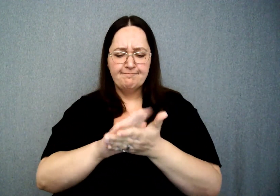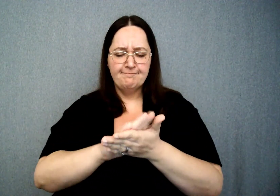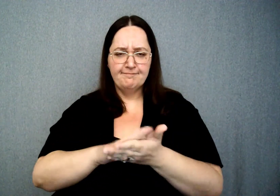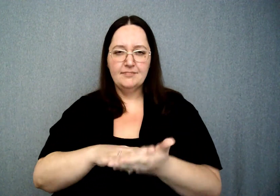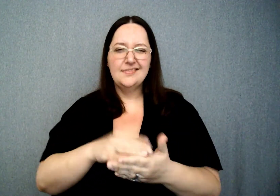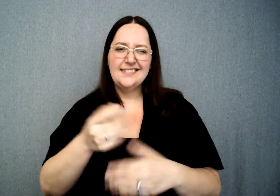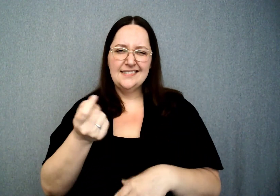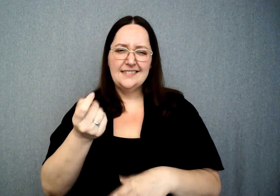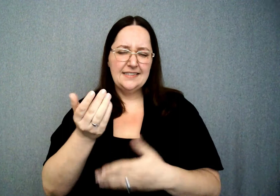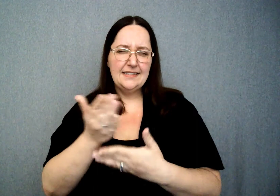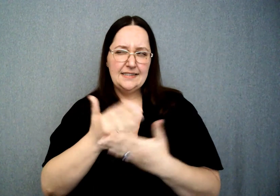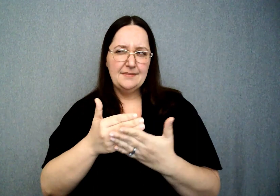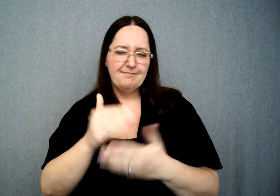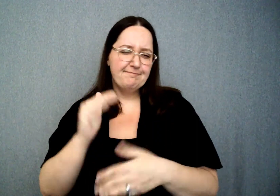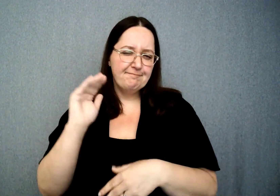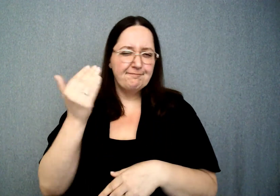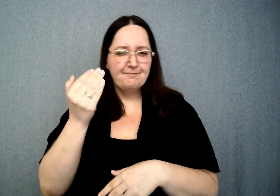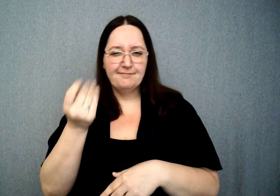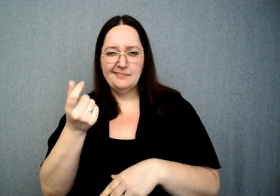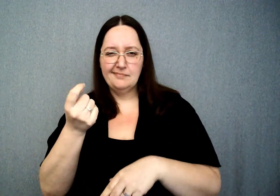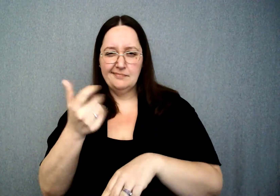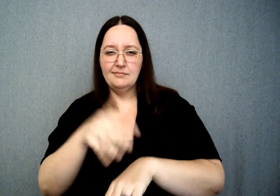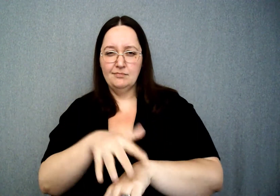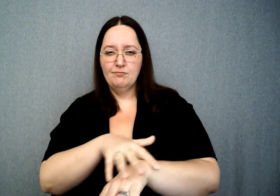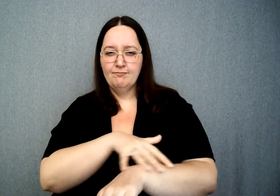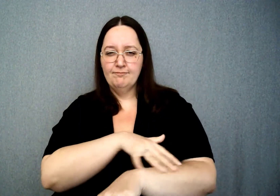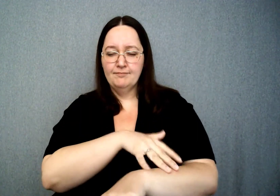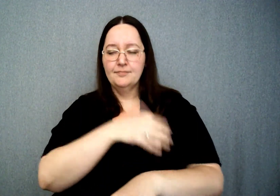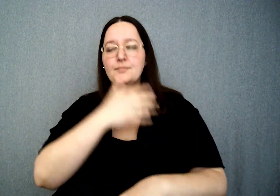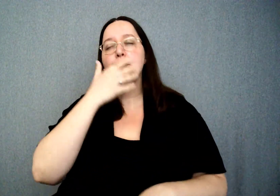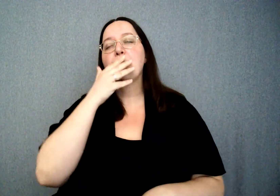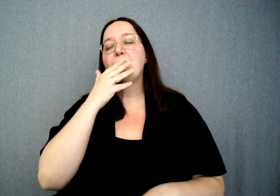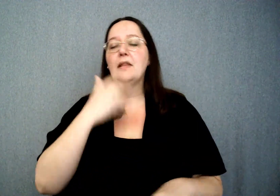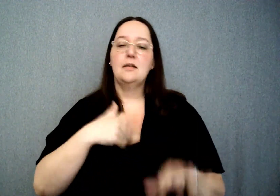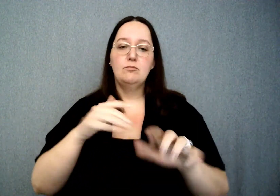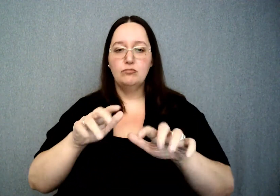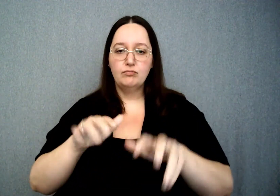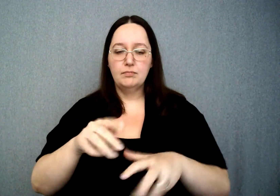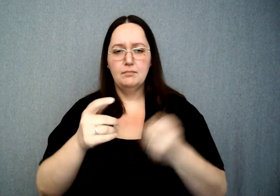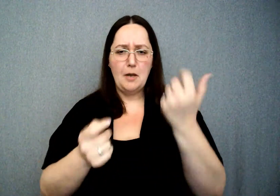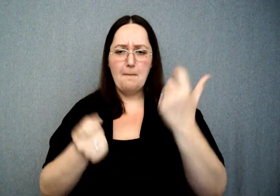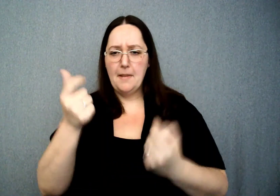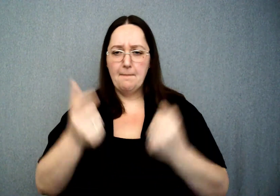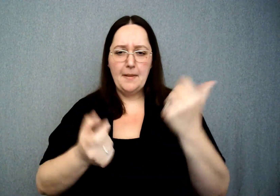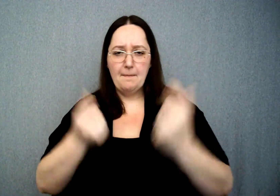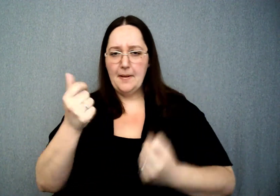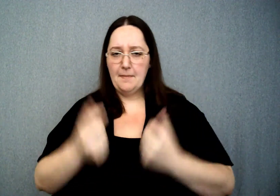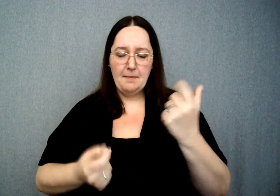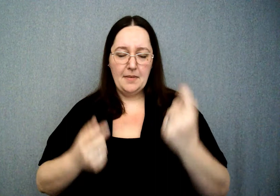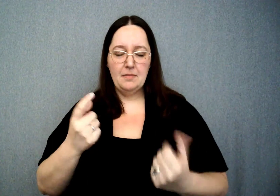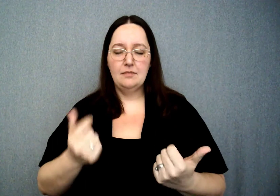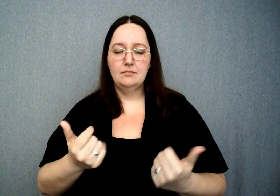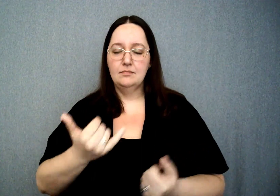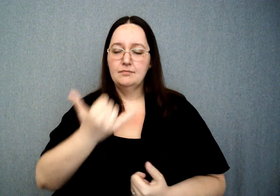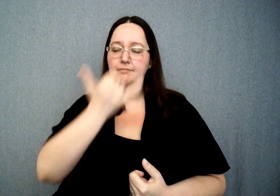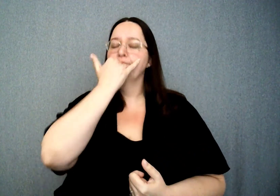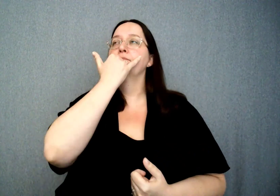working on my computer and trying to clean it up a little bit to make it a little faster, what happened was a whole bunch of videos